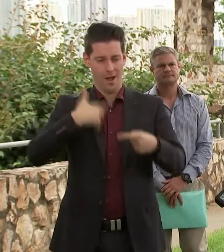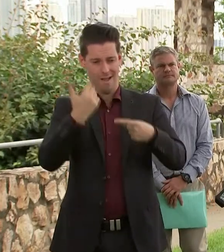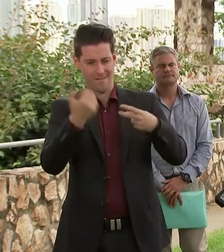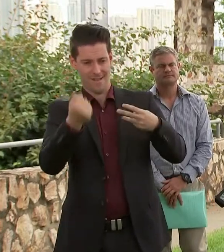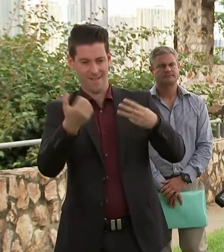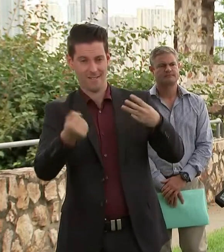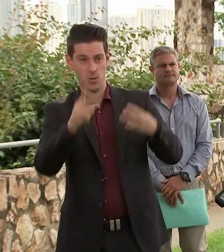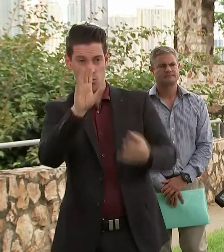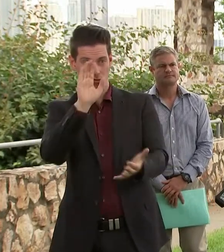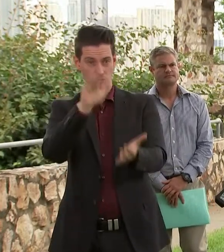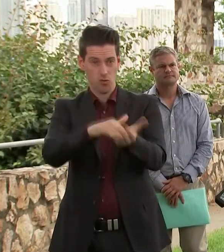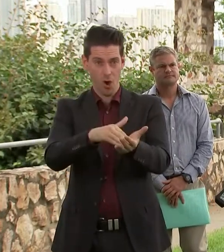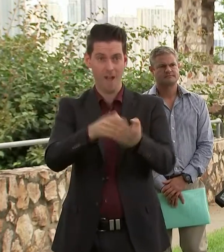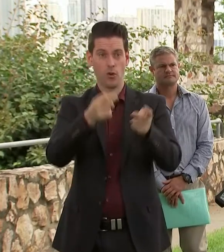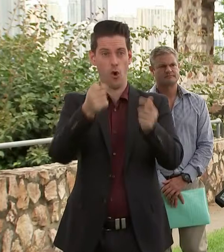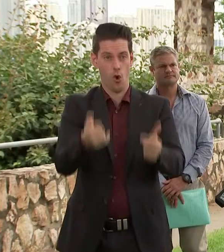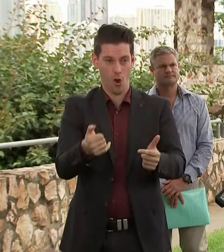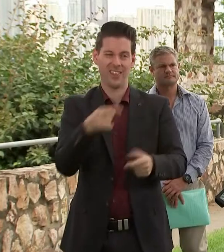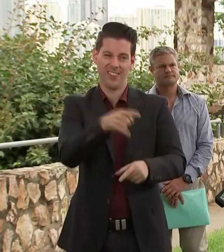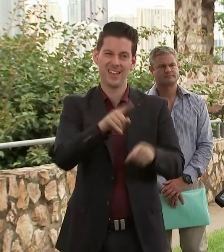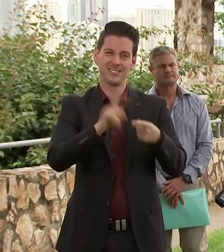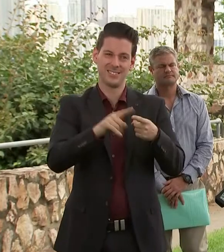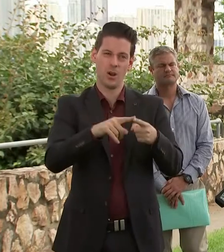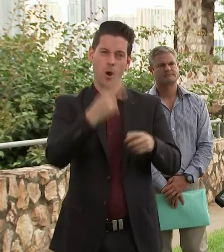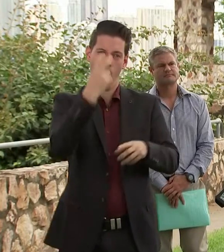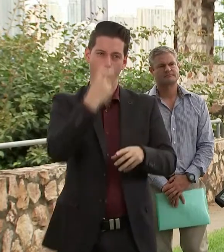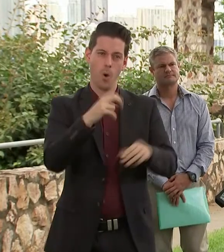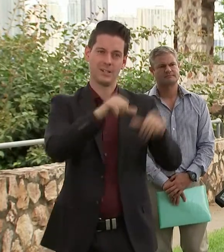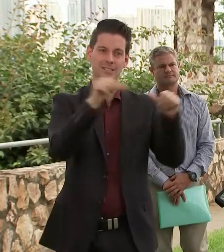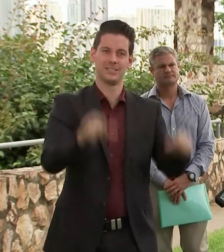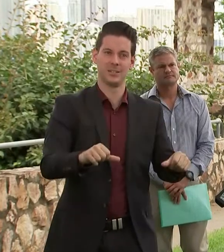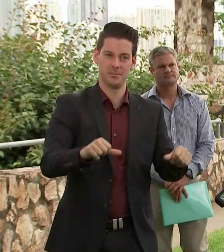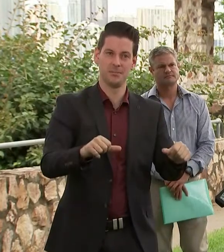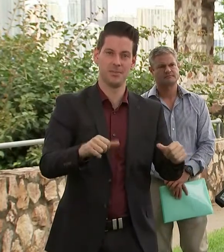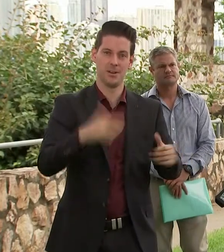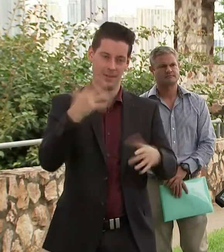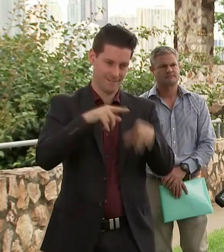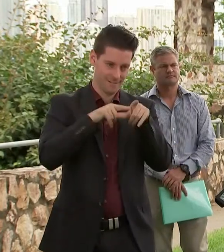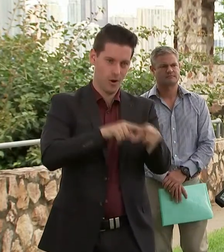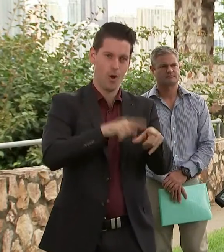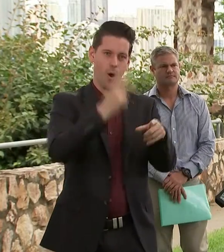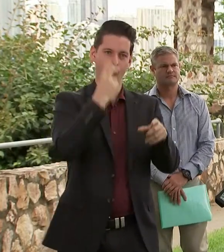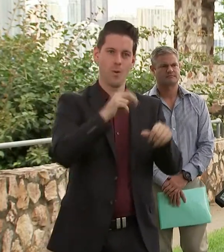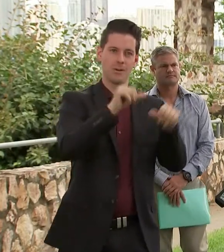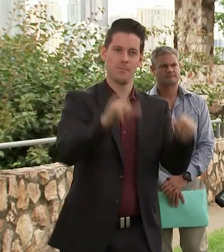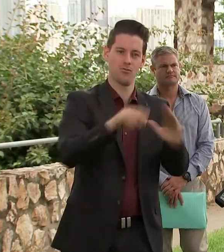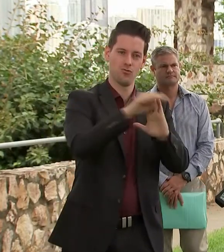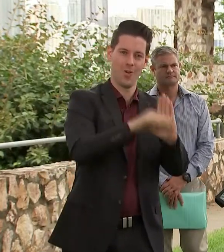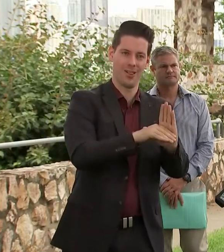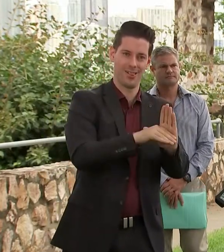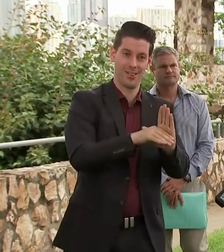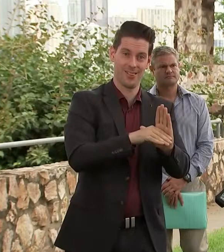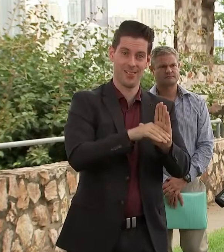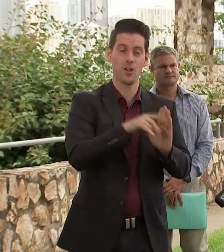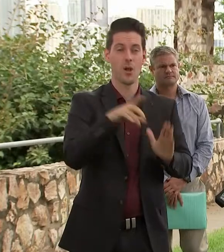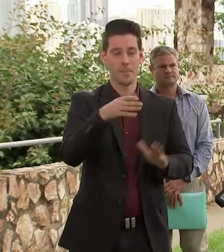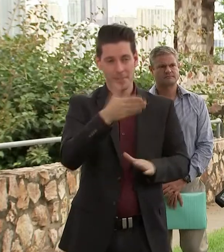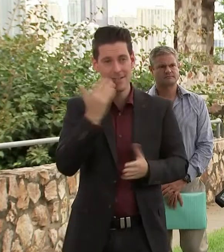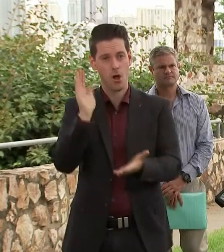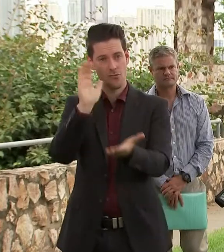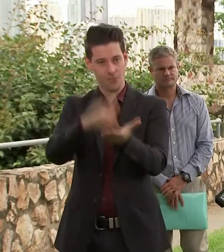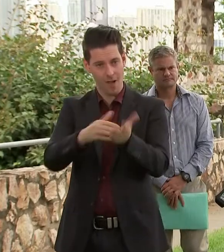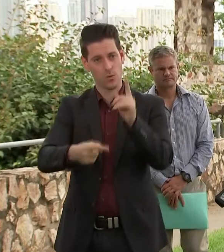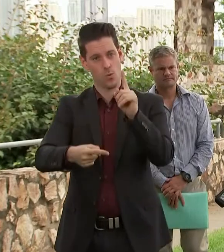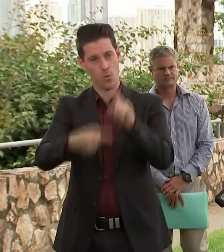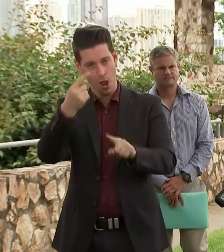up beforehand, it is under the old direction and you will be treated legally under that old direction. So pretty well everything happens from